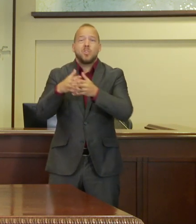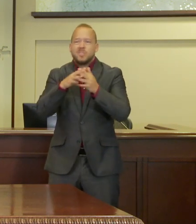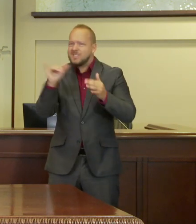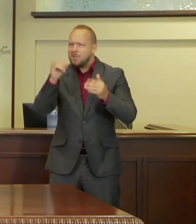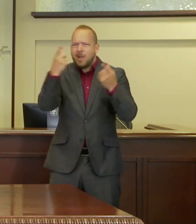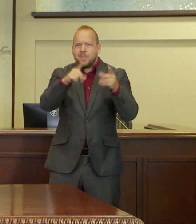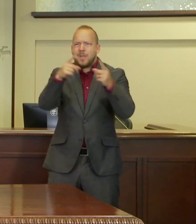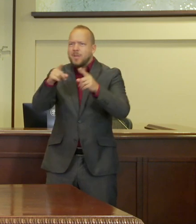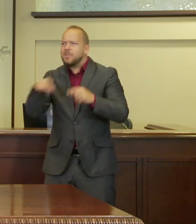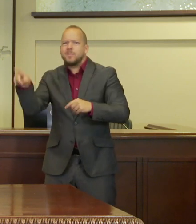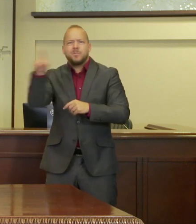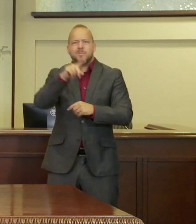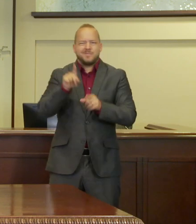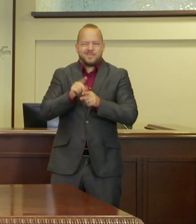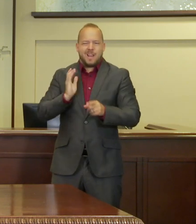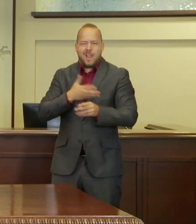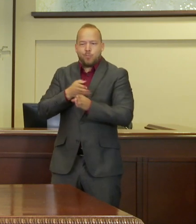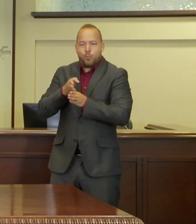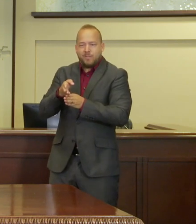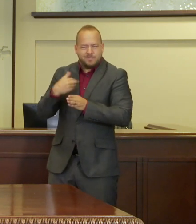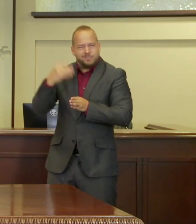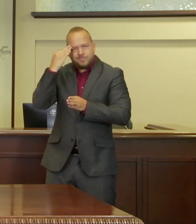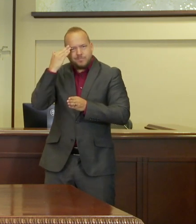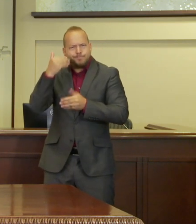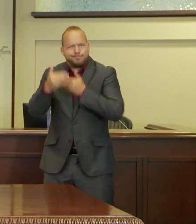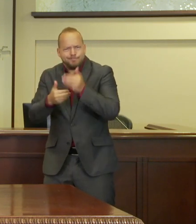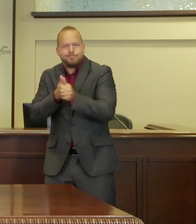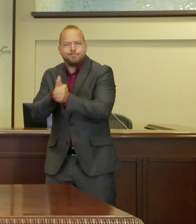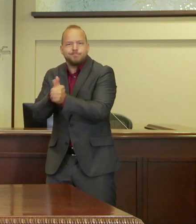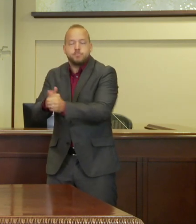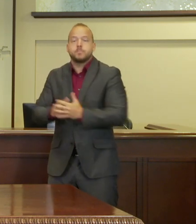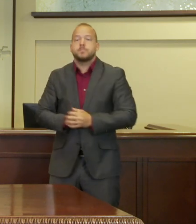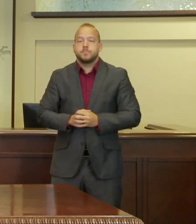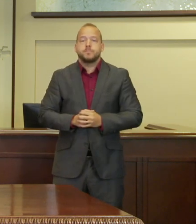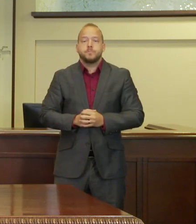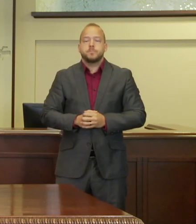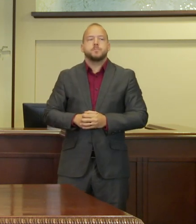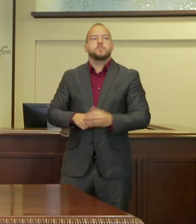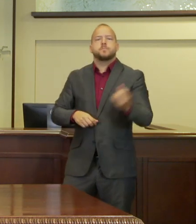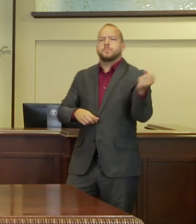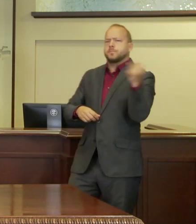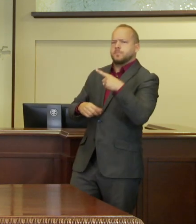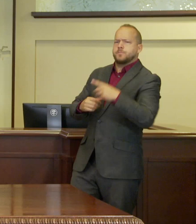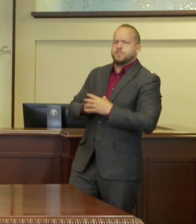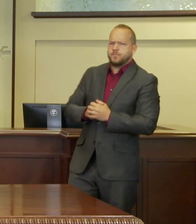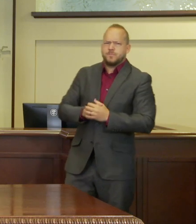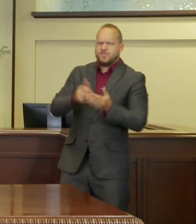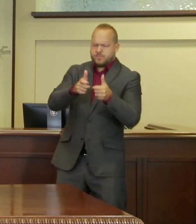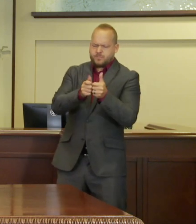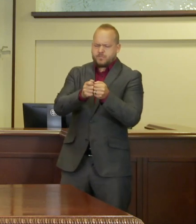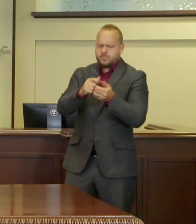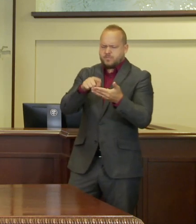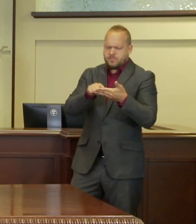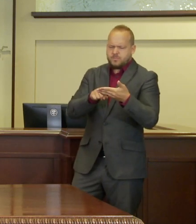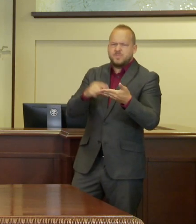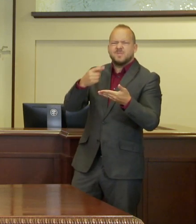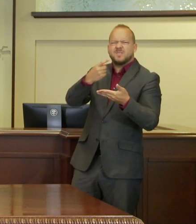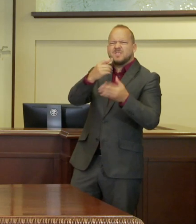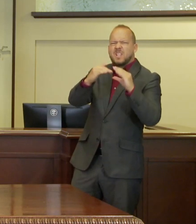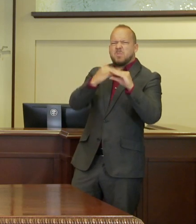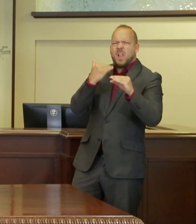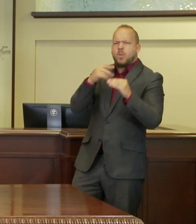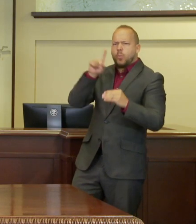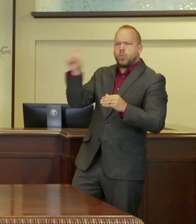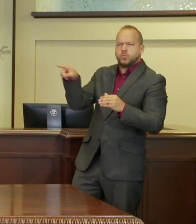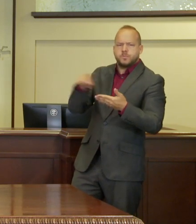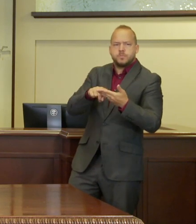right, Chief Davis, I'm going to read some questions that have been both emailed and texted into me for you. This one from the Oregonian: